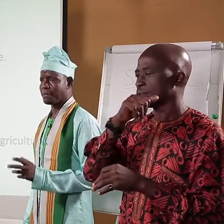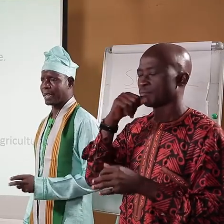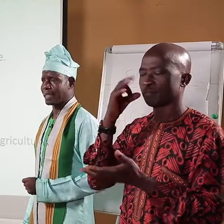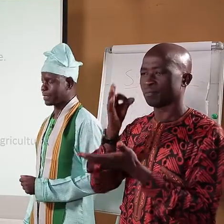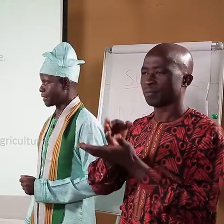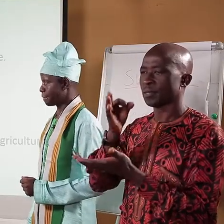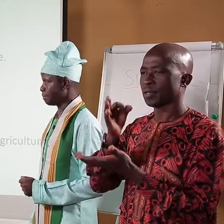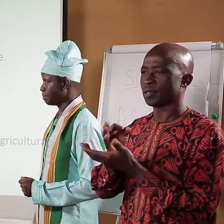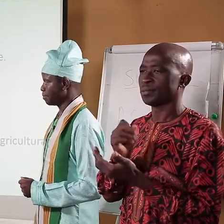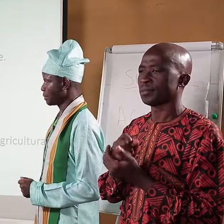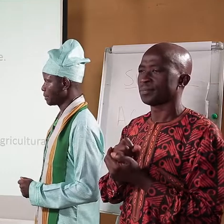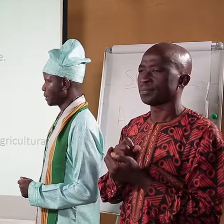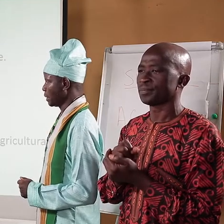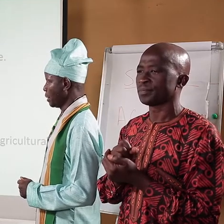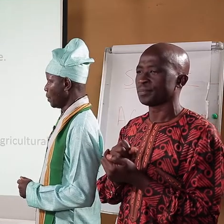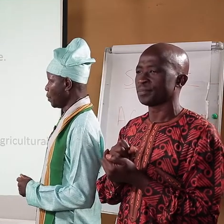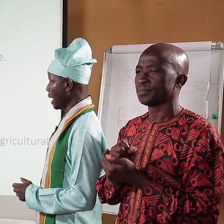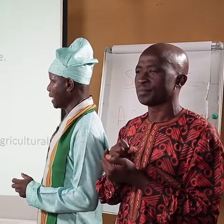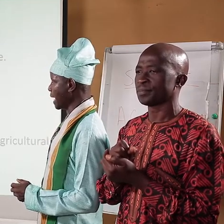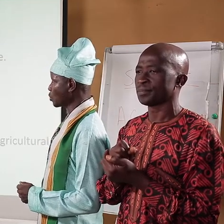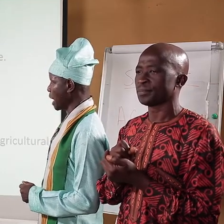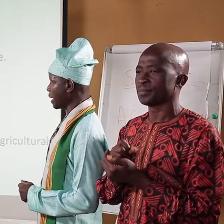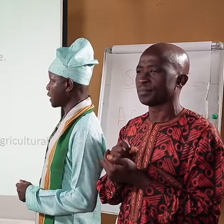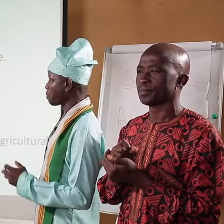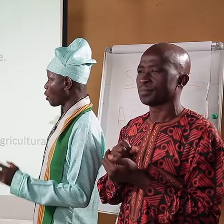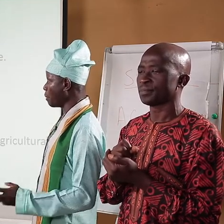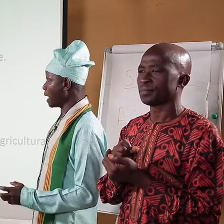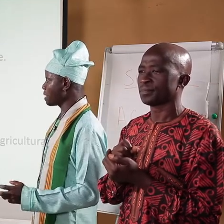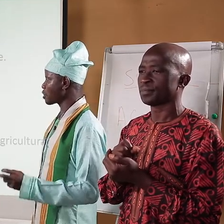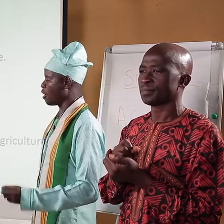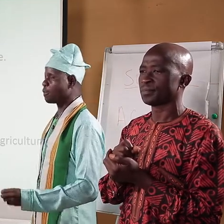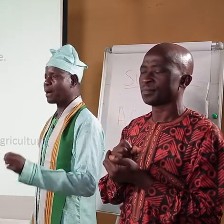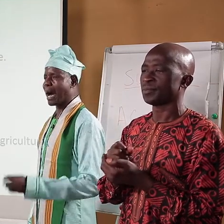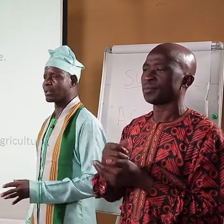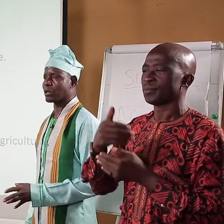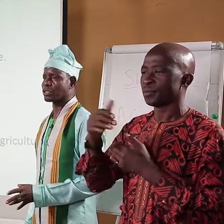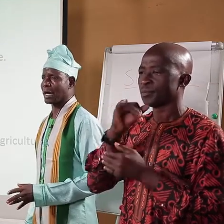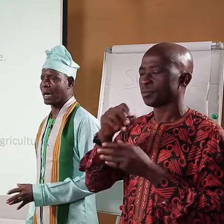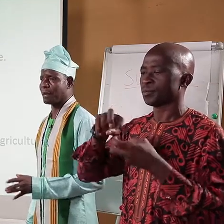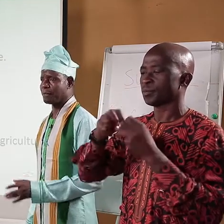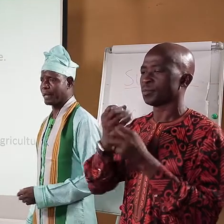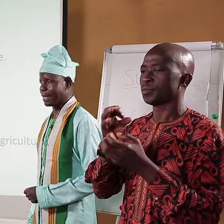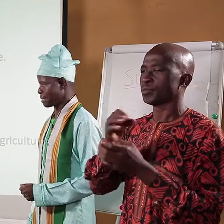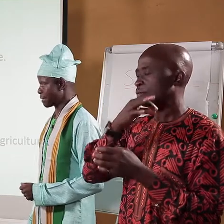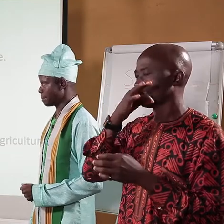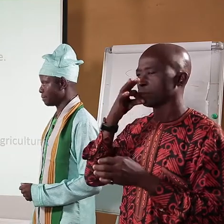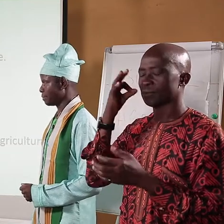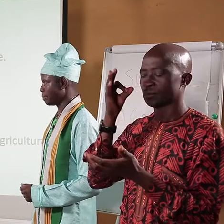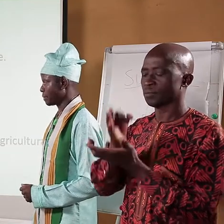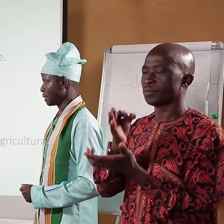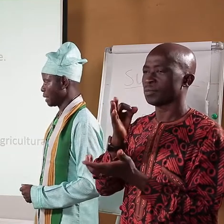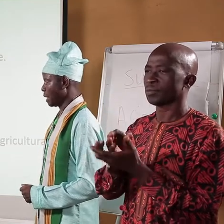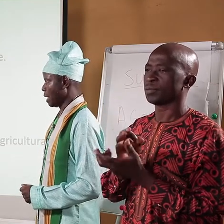agricultural finance. Well, the next one is problems of agricultural finance.